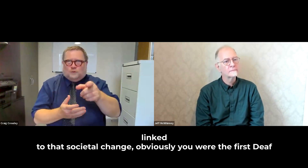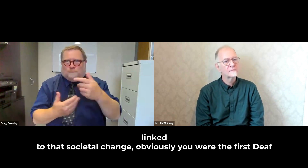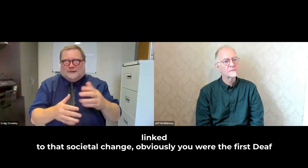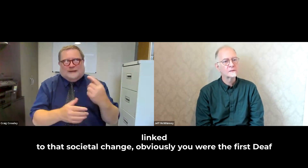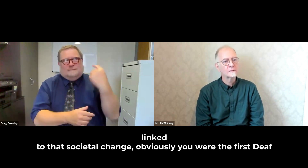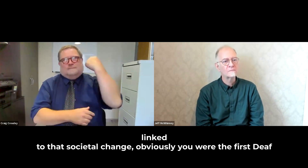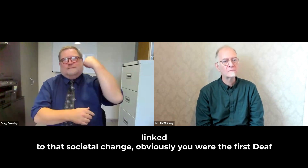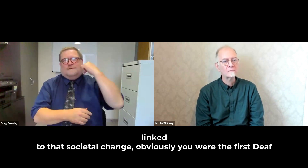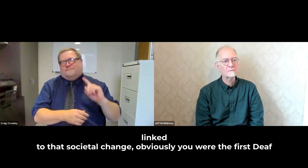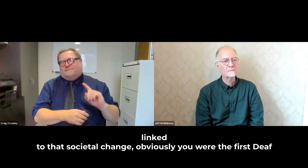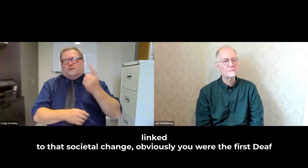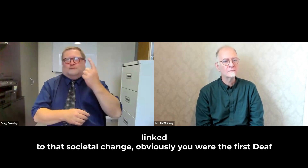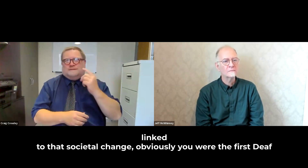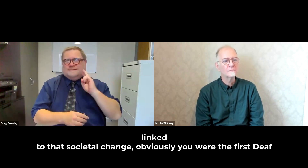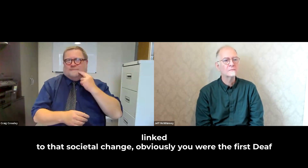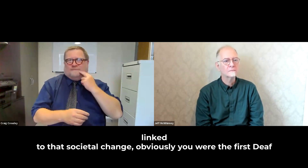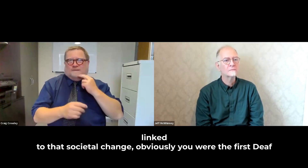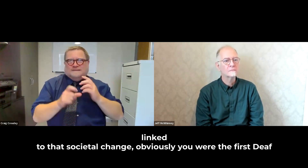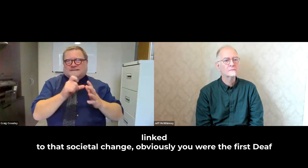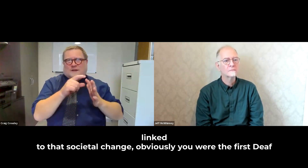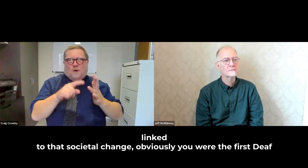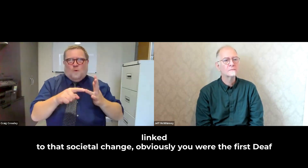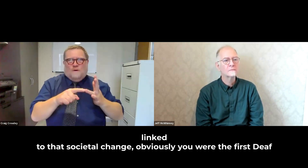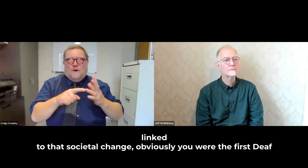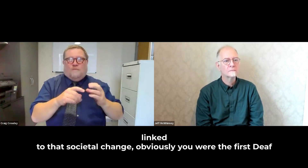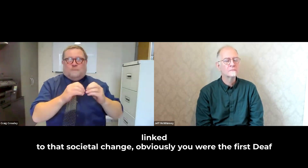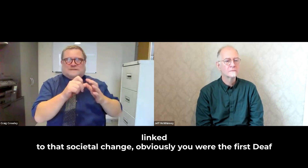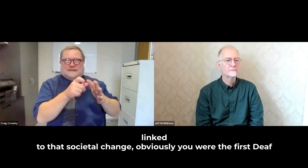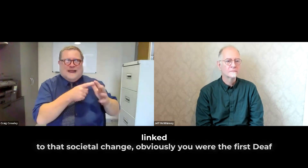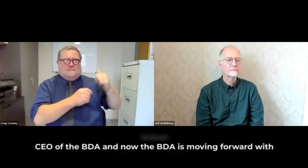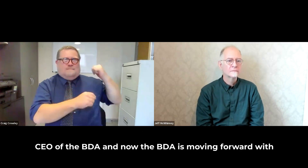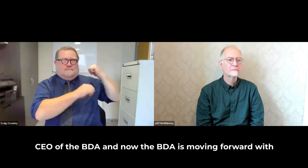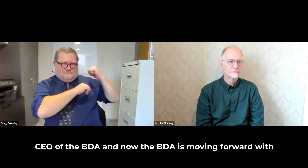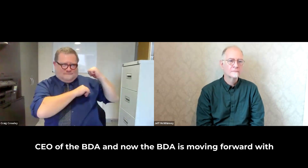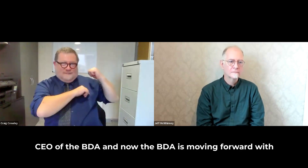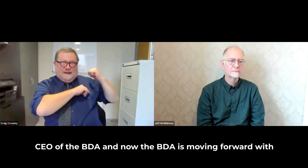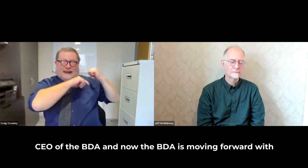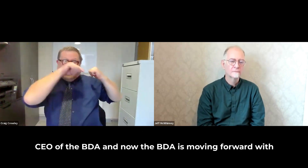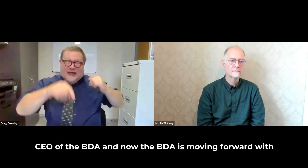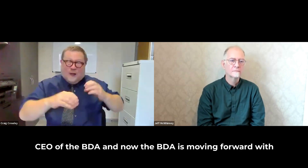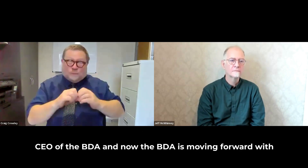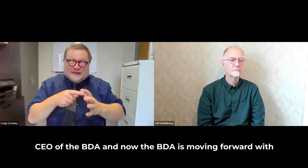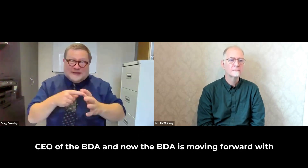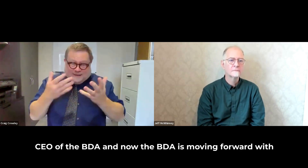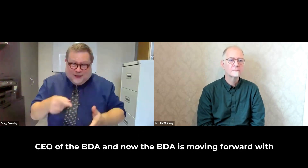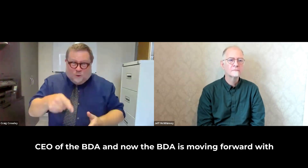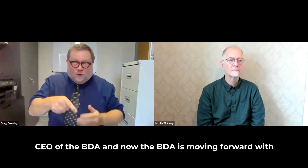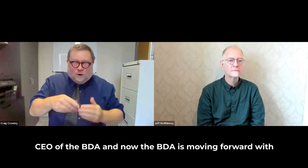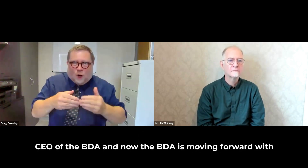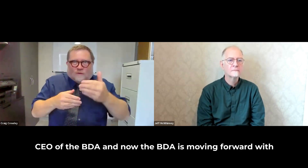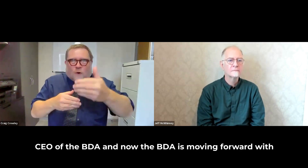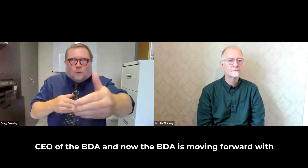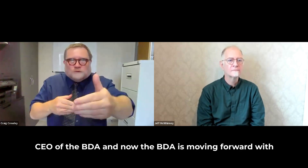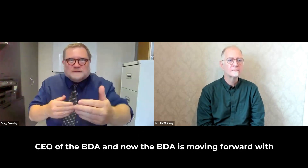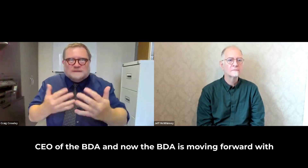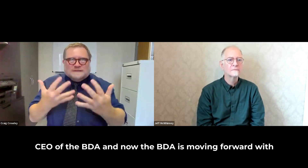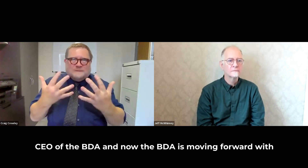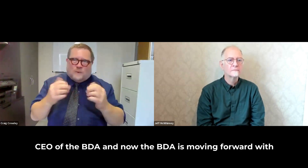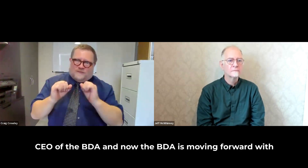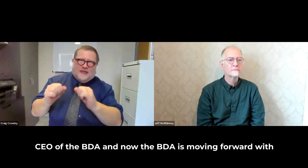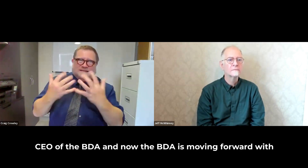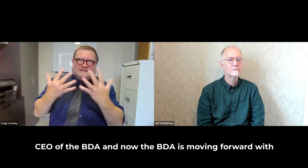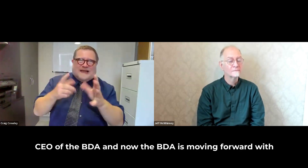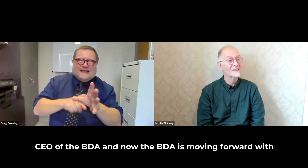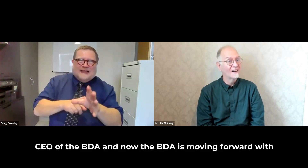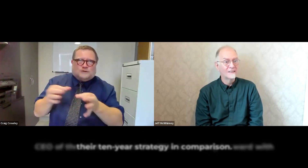change, obviously you were the first deaf CEO of the BDA, and now the BDA